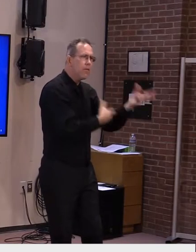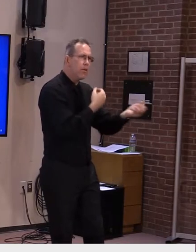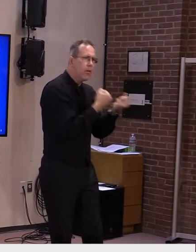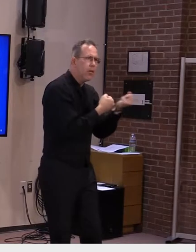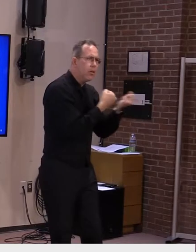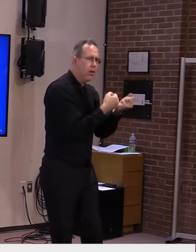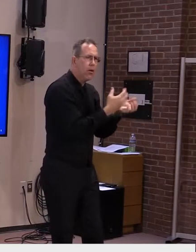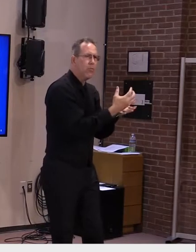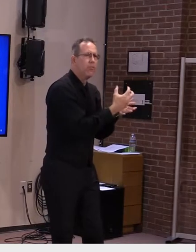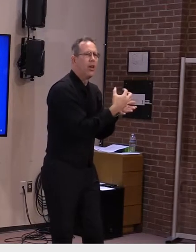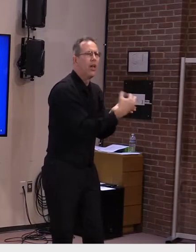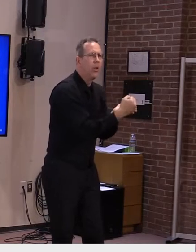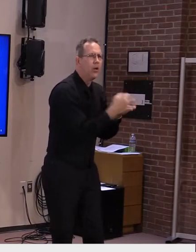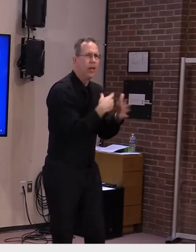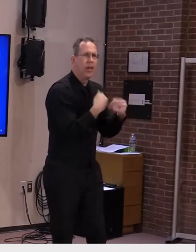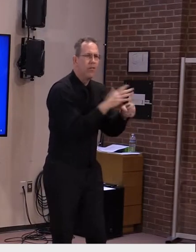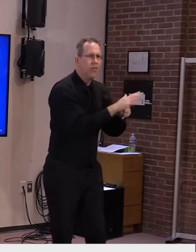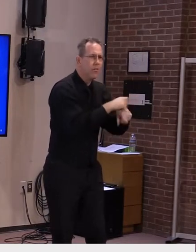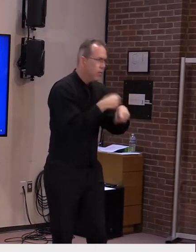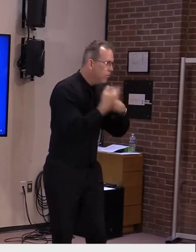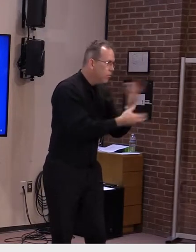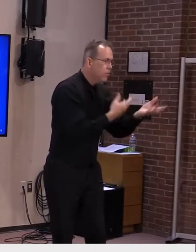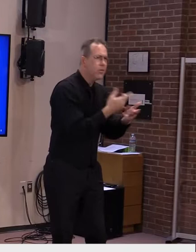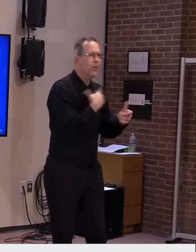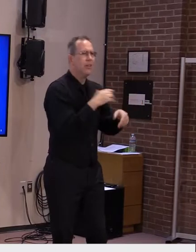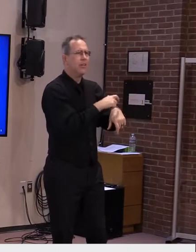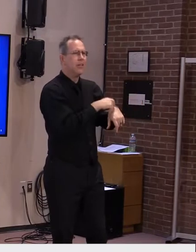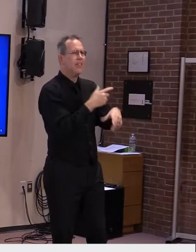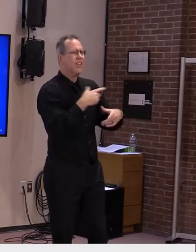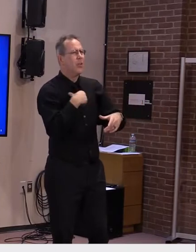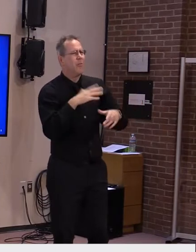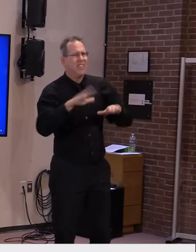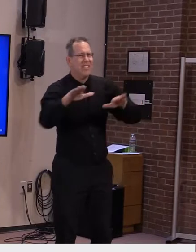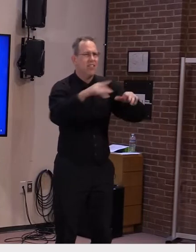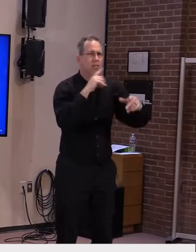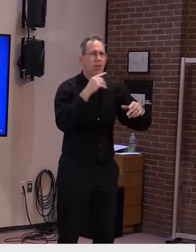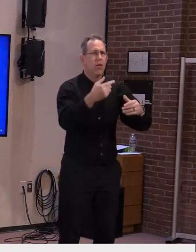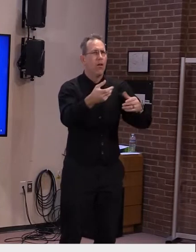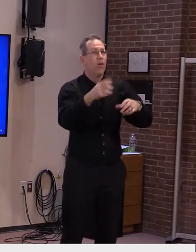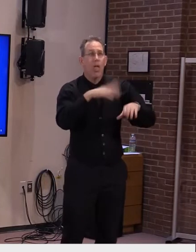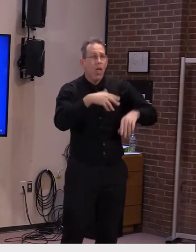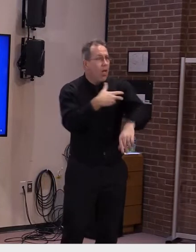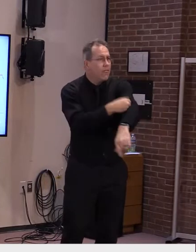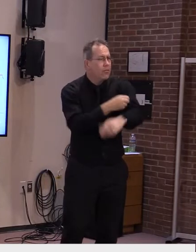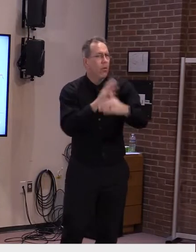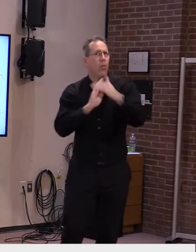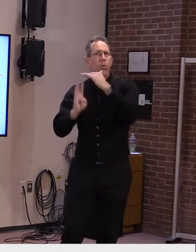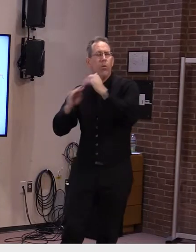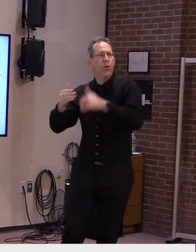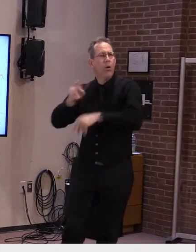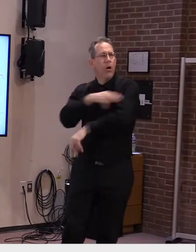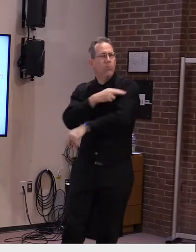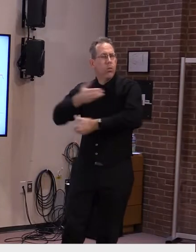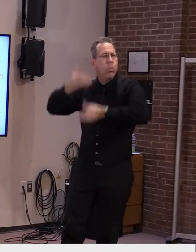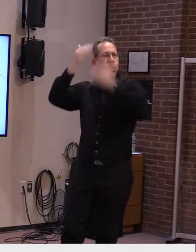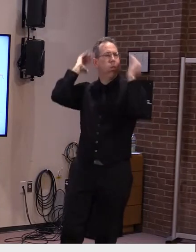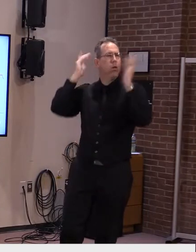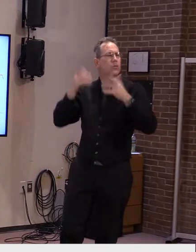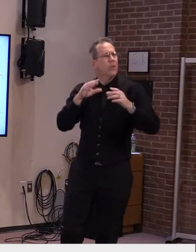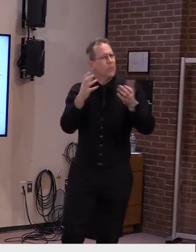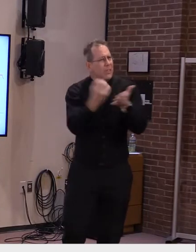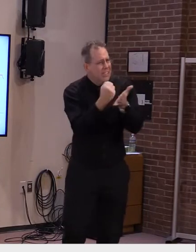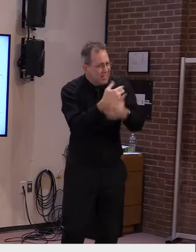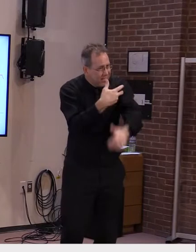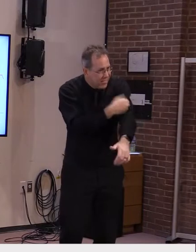protected to get themselves protected to ensure capacity in our hospitals. Looking at the ICU metrics, we can see that capacity